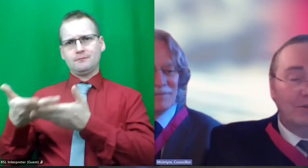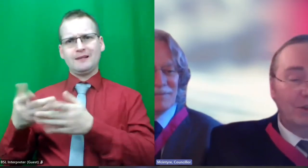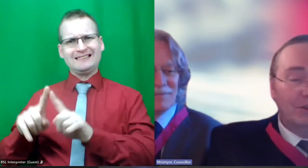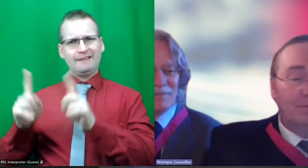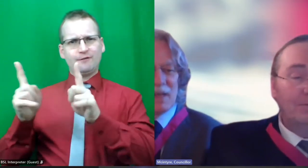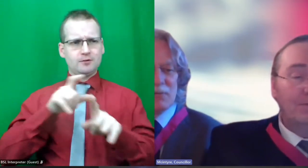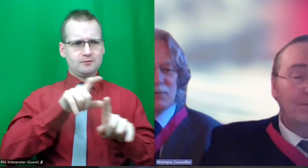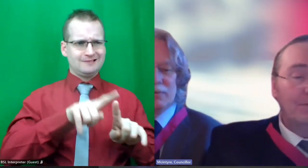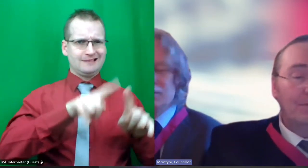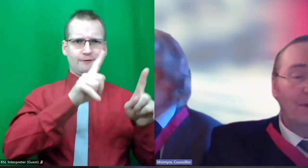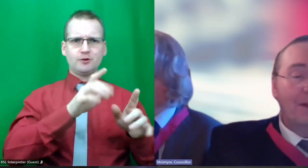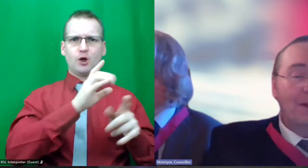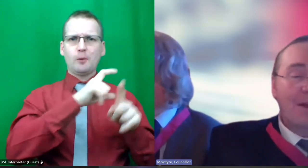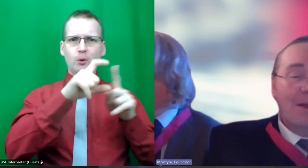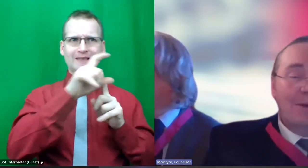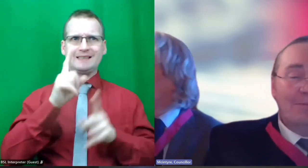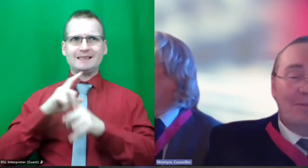in Salford.